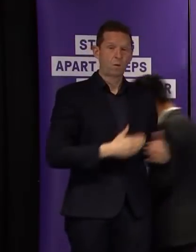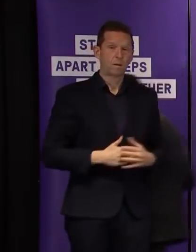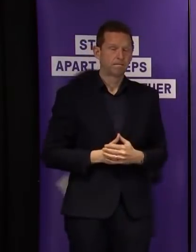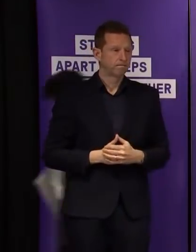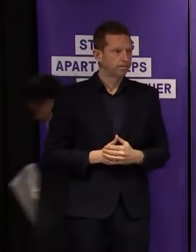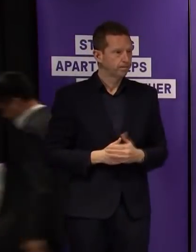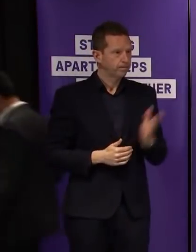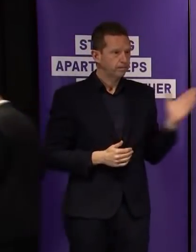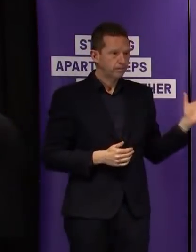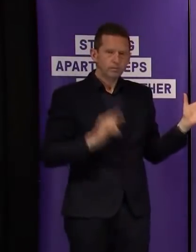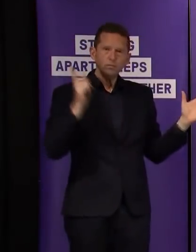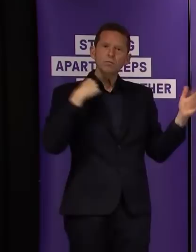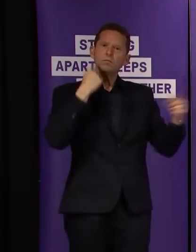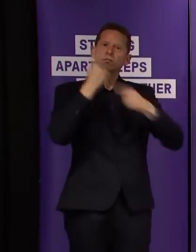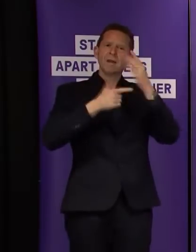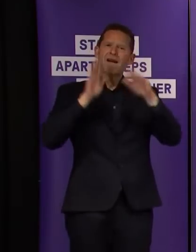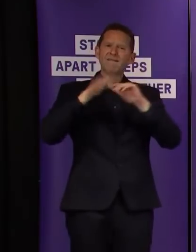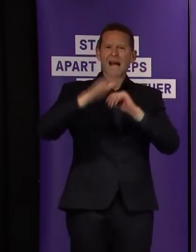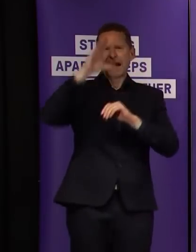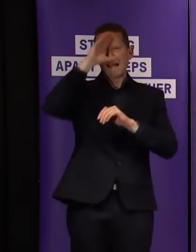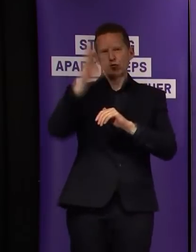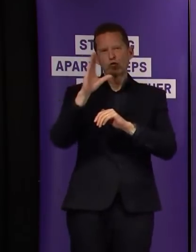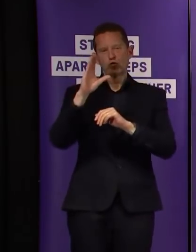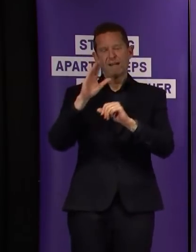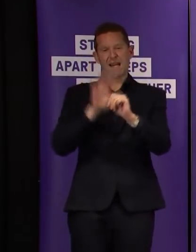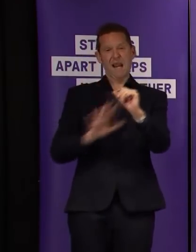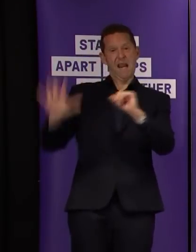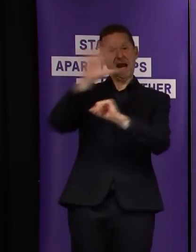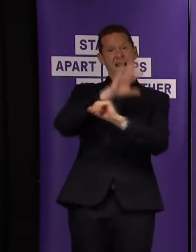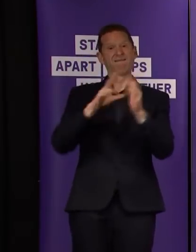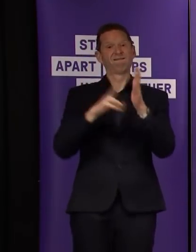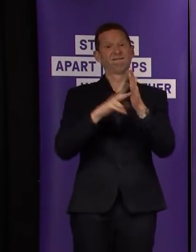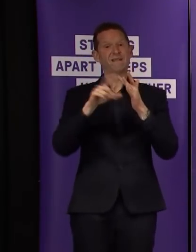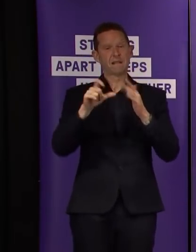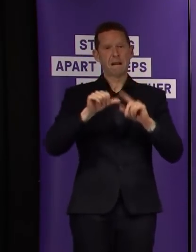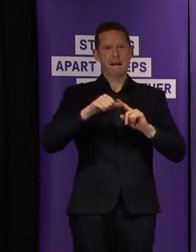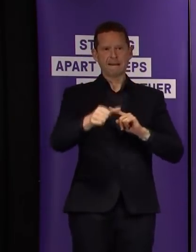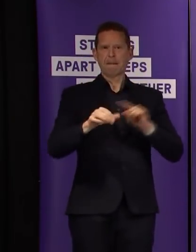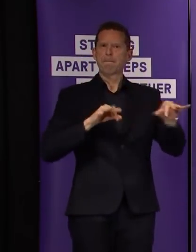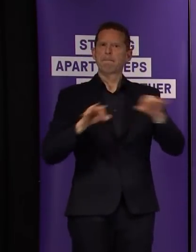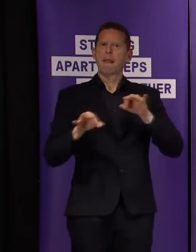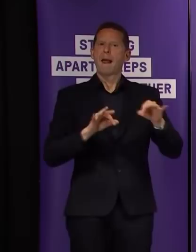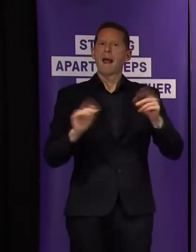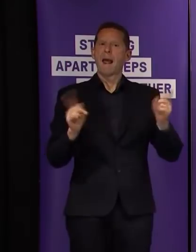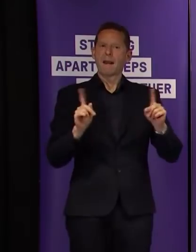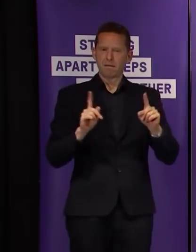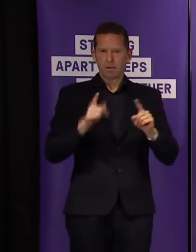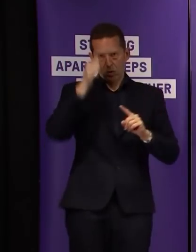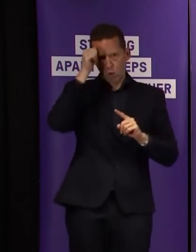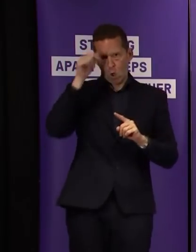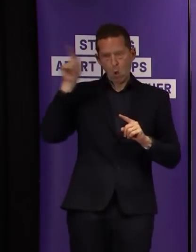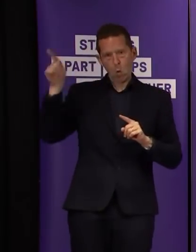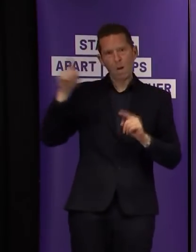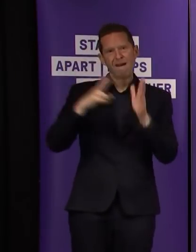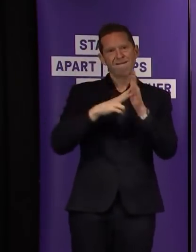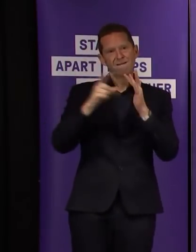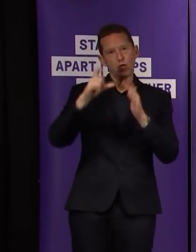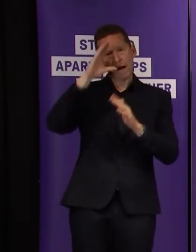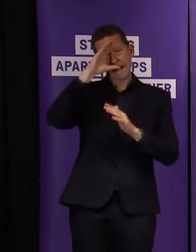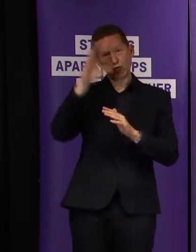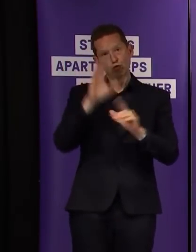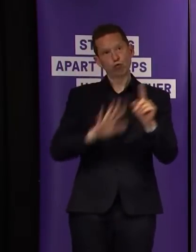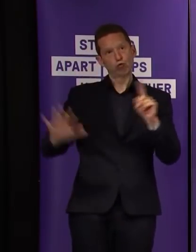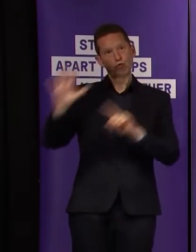I might now run through regional Victoria and what the next steps look like. So given that acknowledging that there are lower case numbers in regional Victoria,